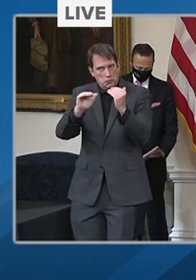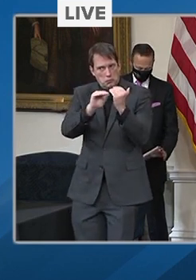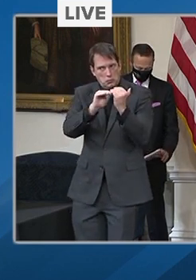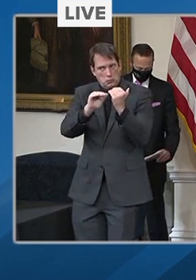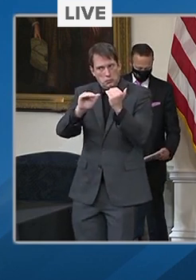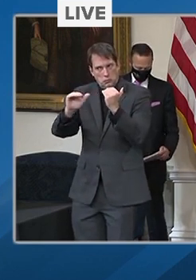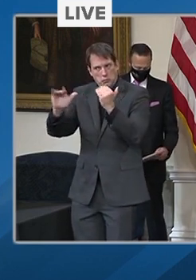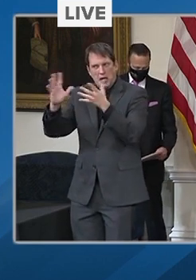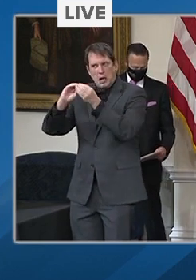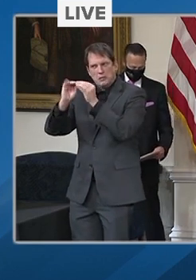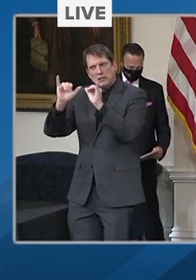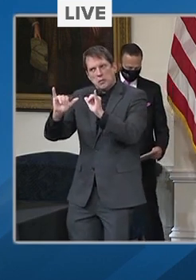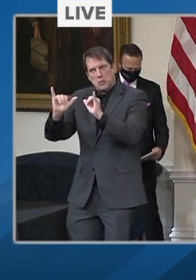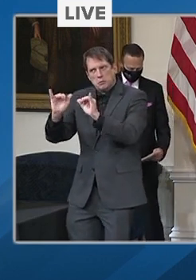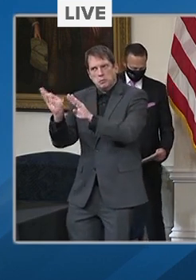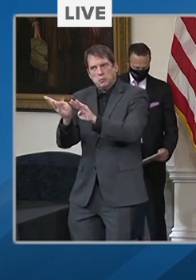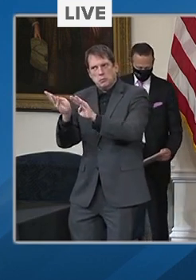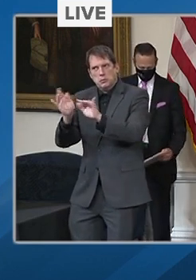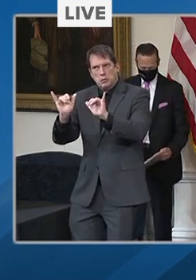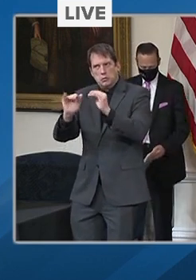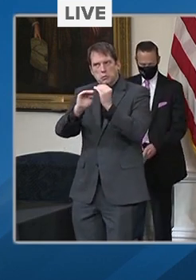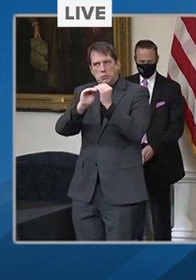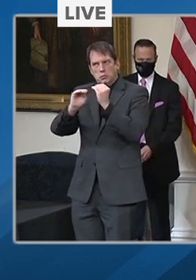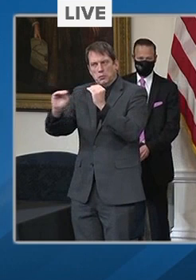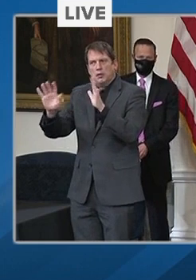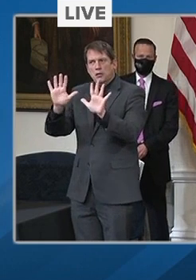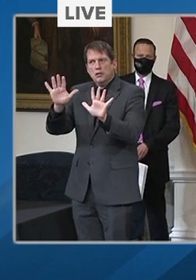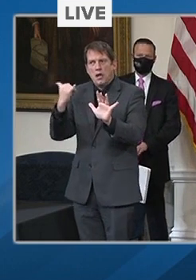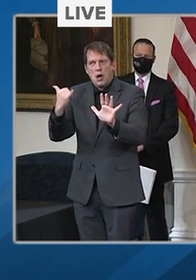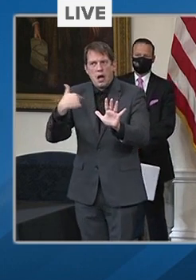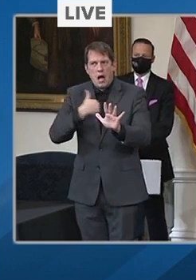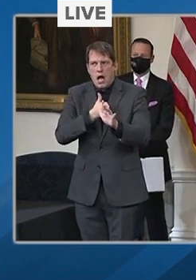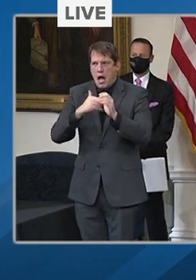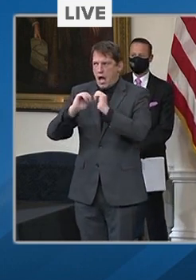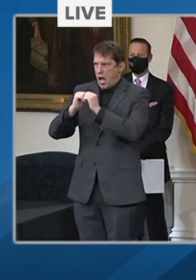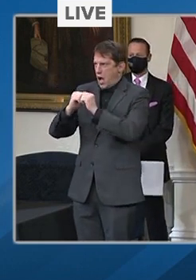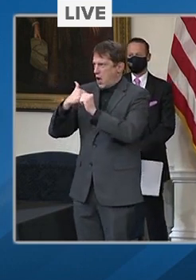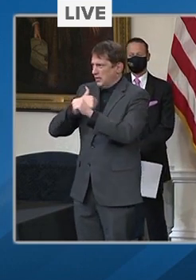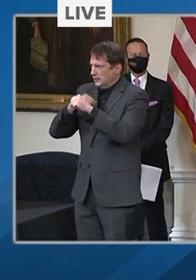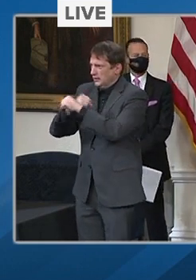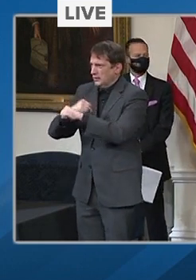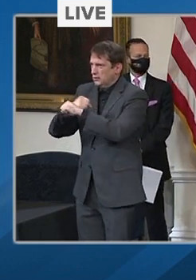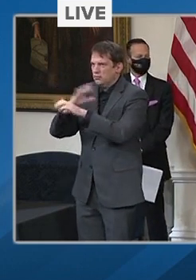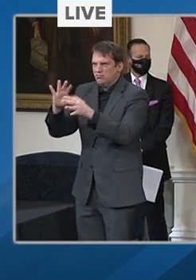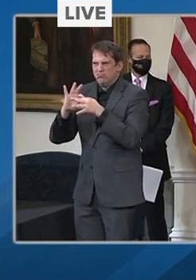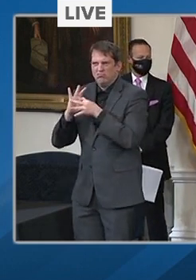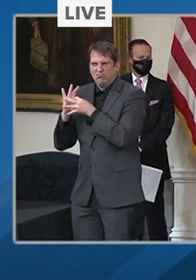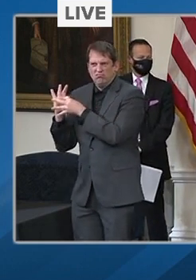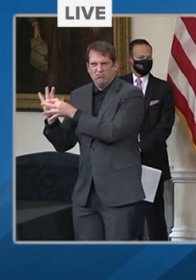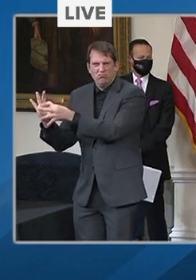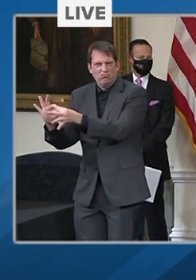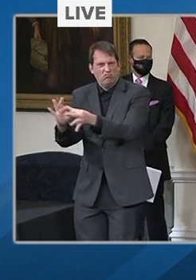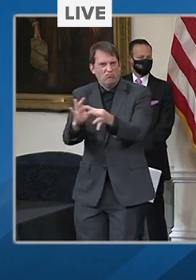defense against this virus continues to be the cooperation and vigilance of the people of